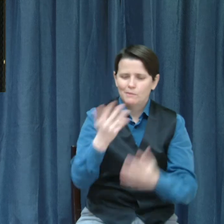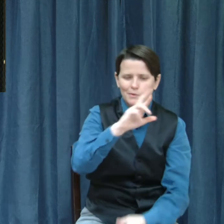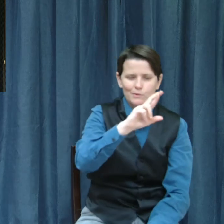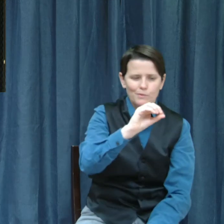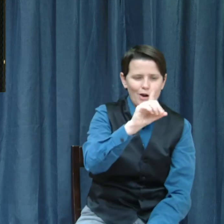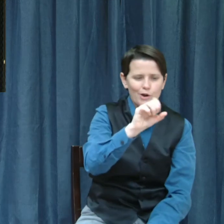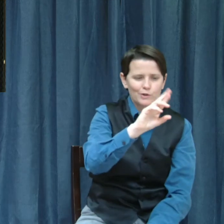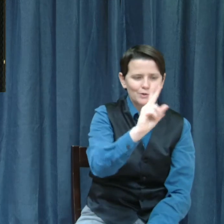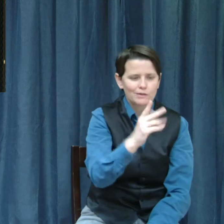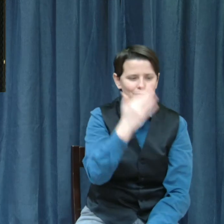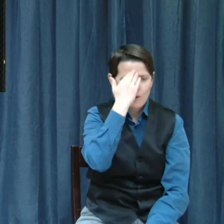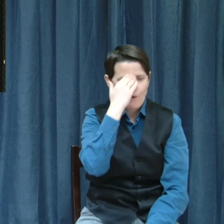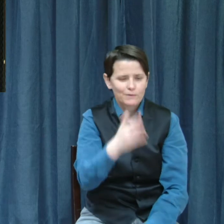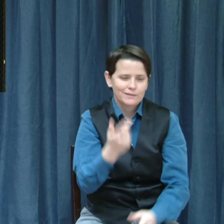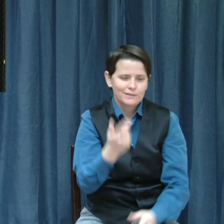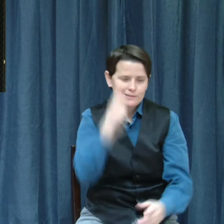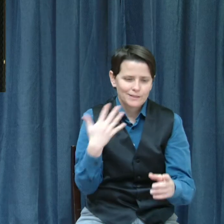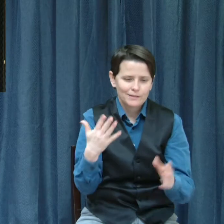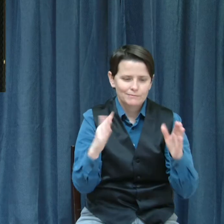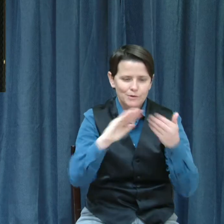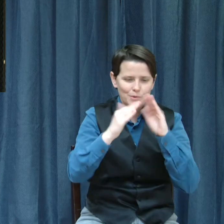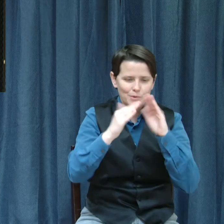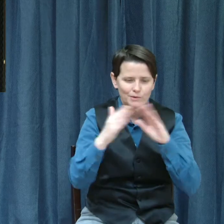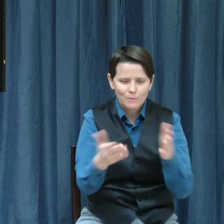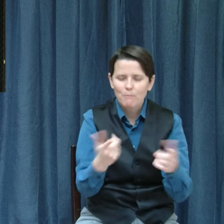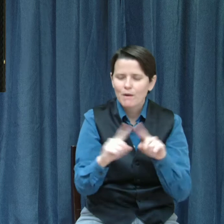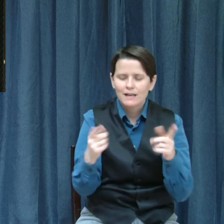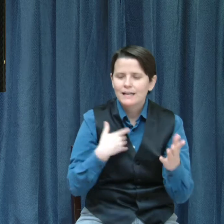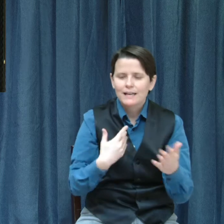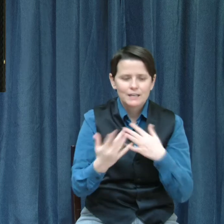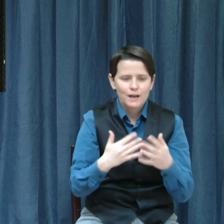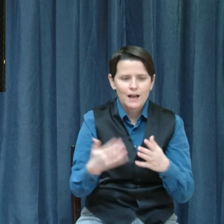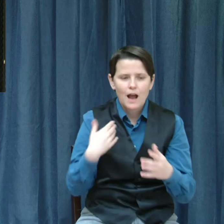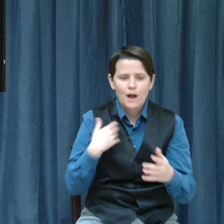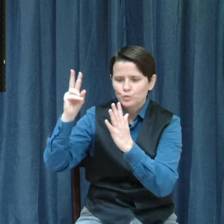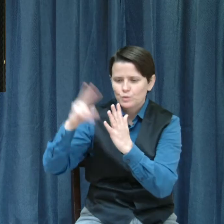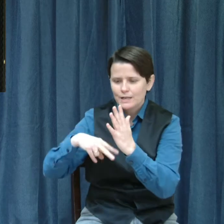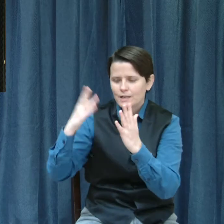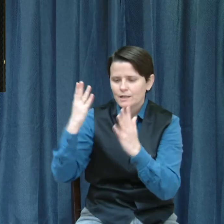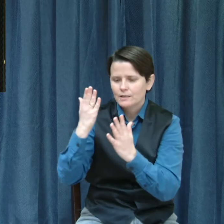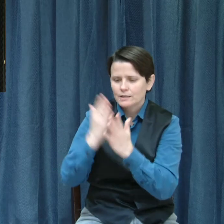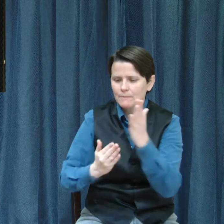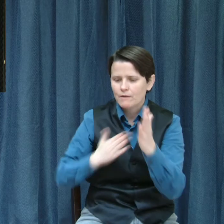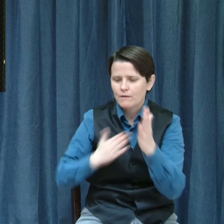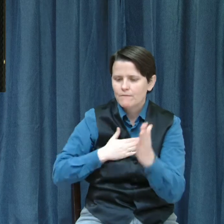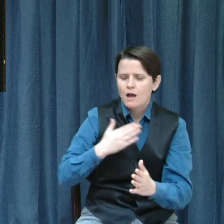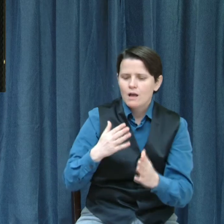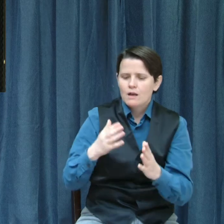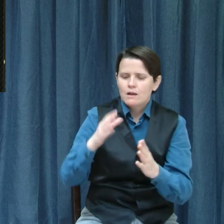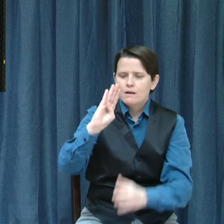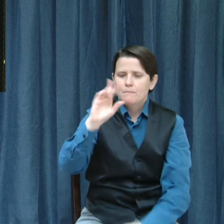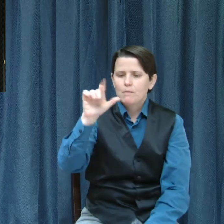brilliant. And I went back and was reading some of my blogs from that time, and I referenced a video that she had put out,